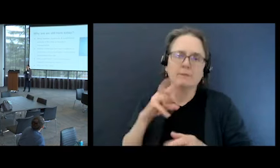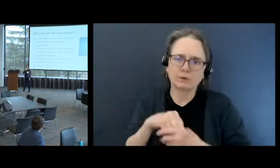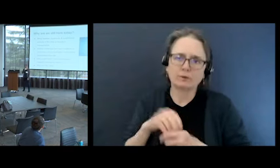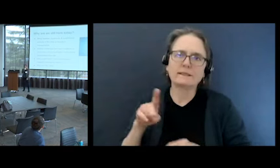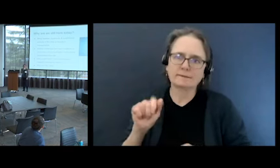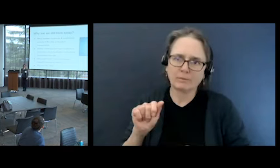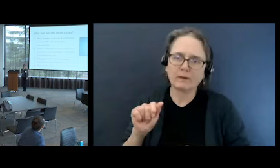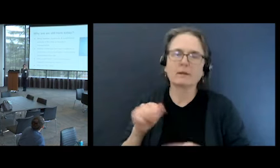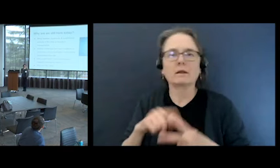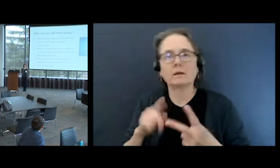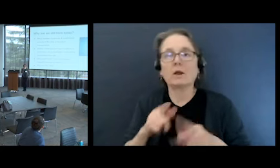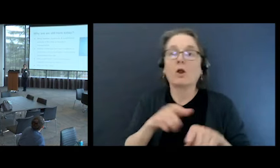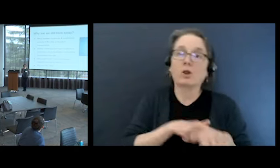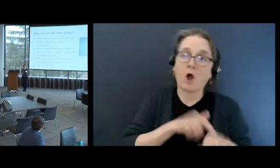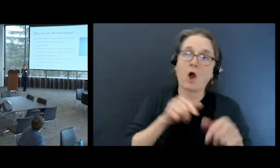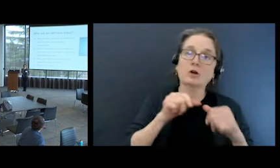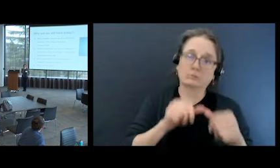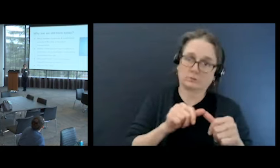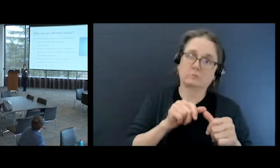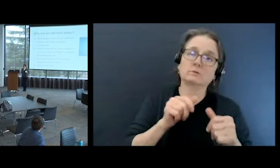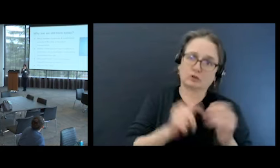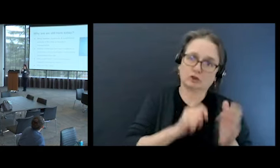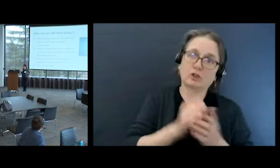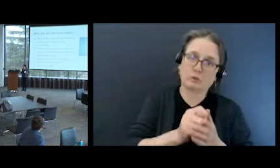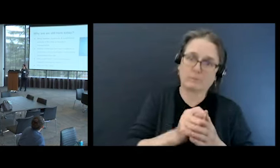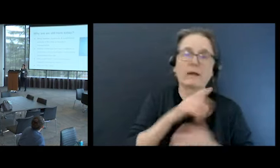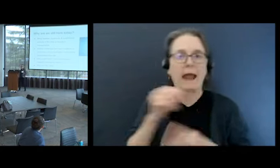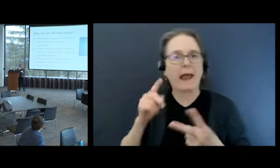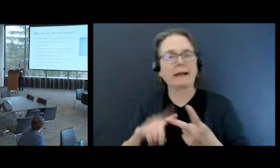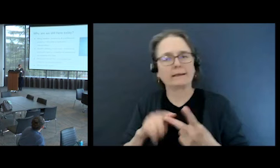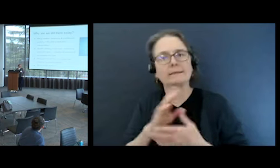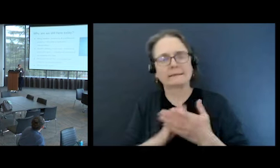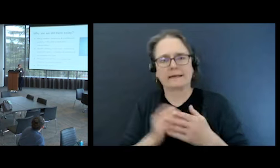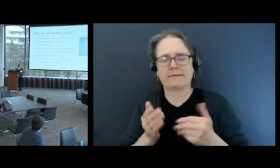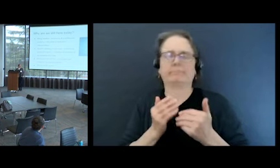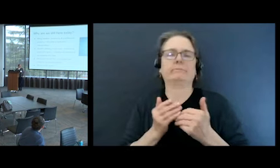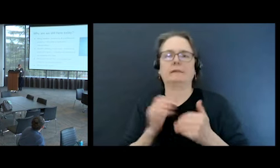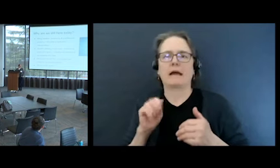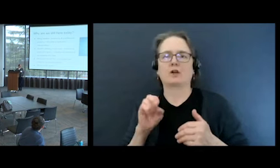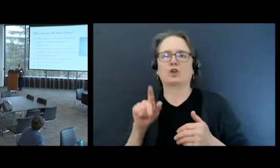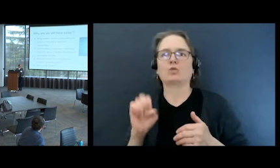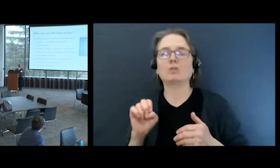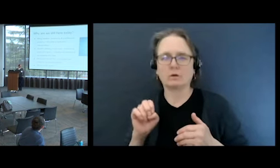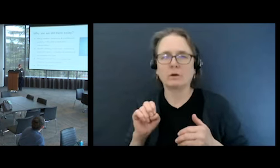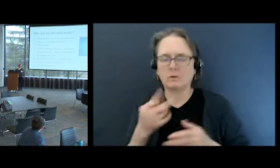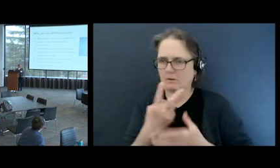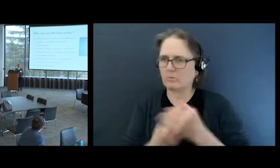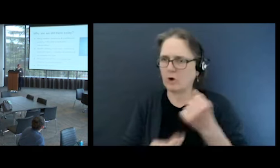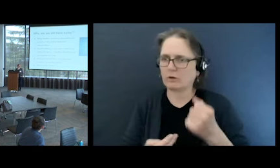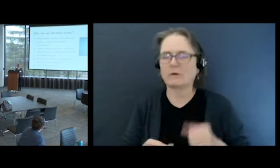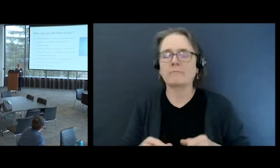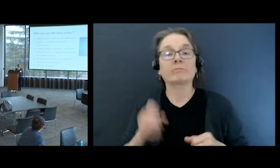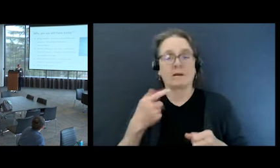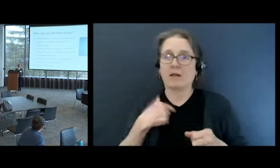long-term and acute. And I am just excited to be here and learn. I'm 2 months into the job,